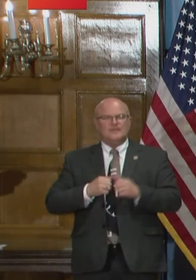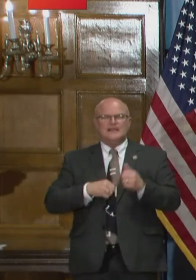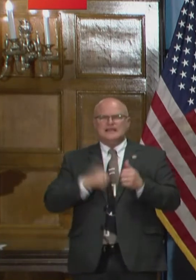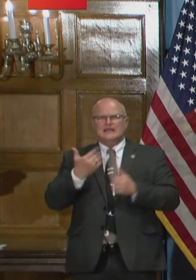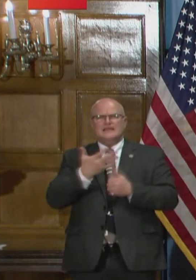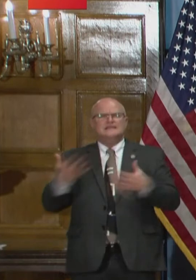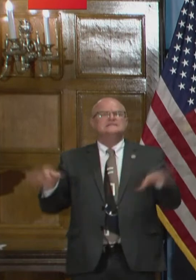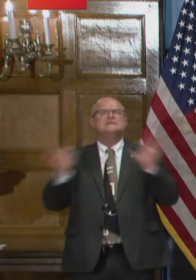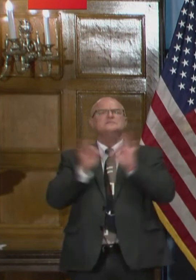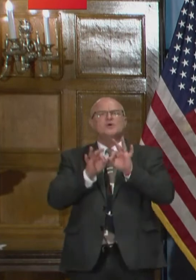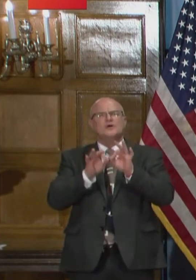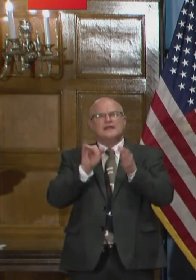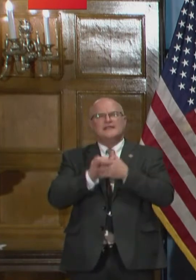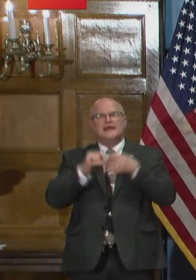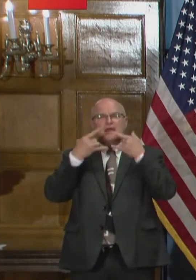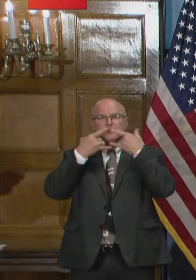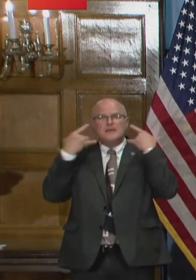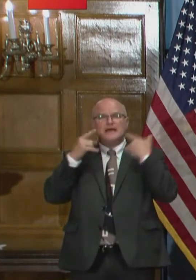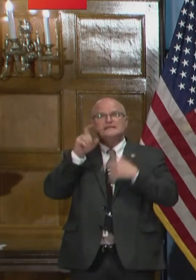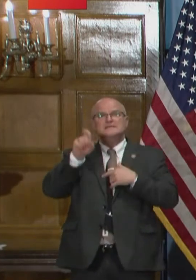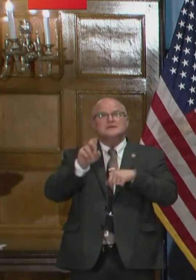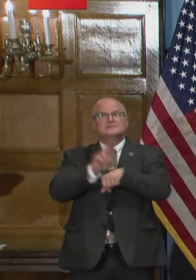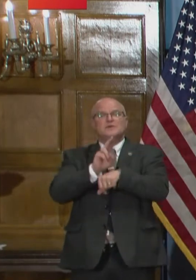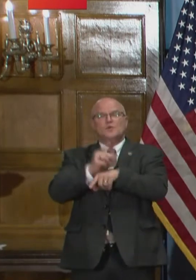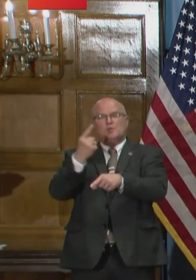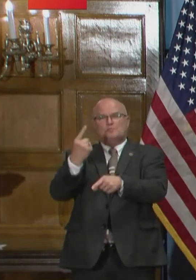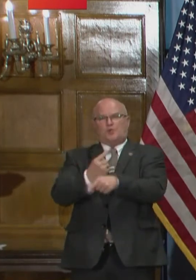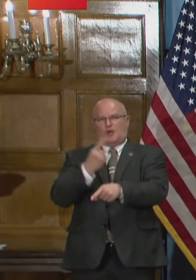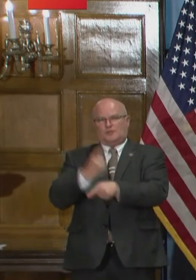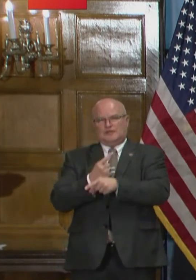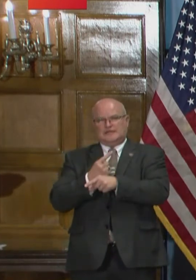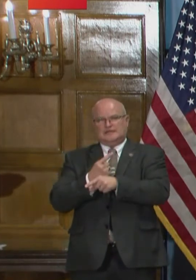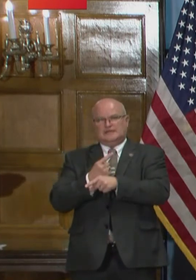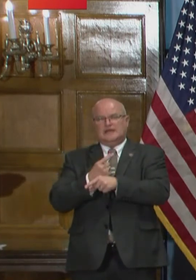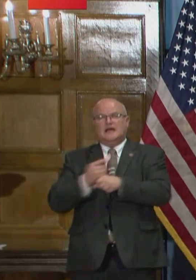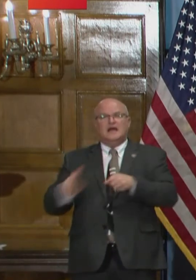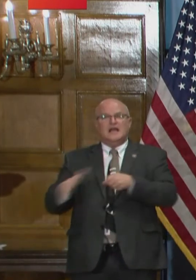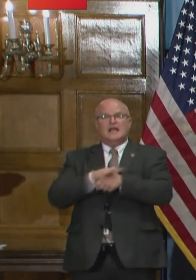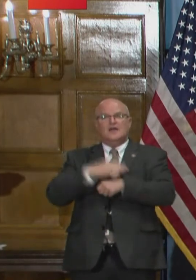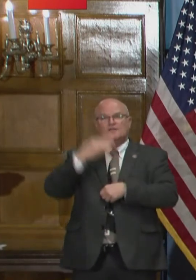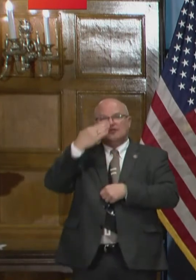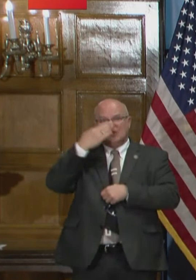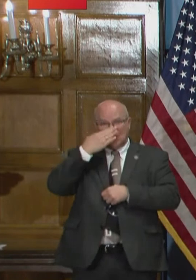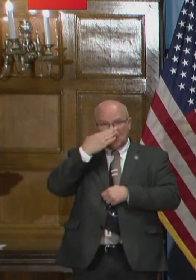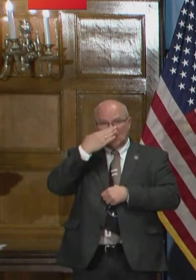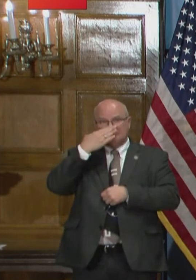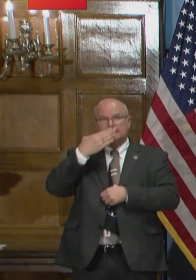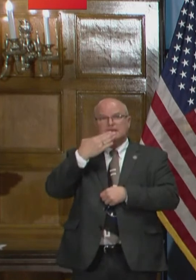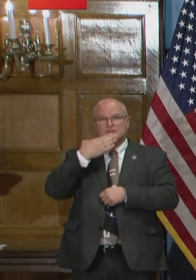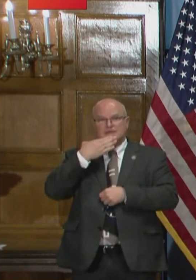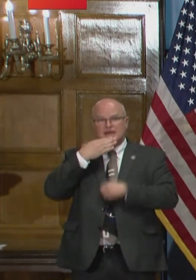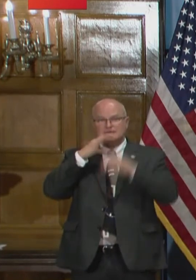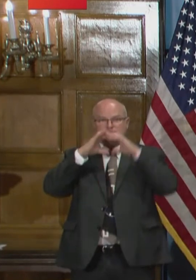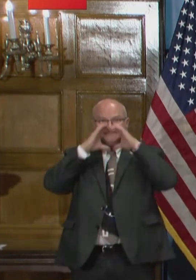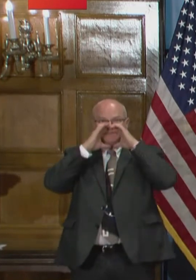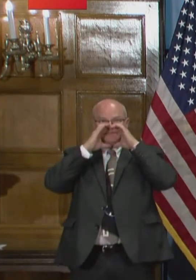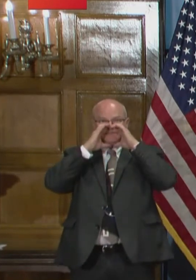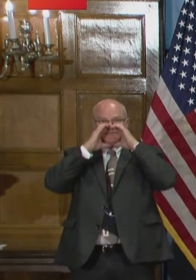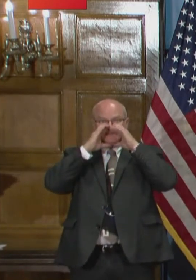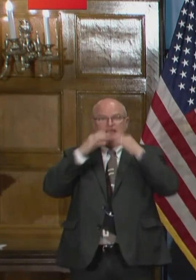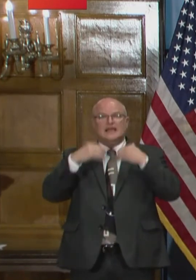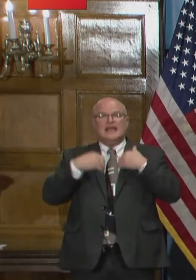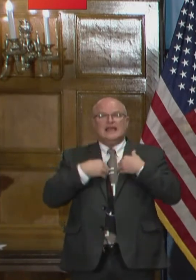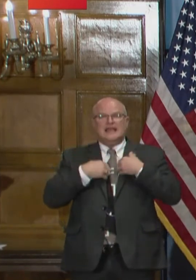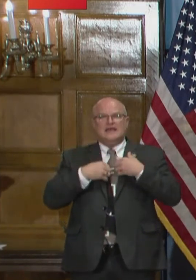thing that's important is that masks must be worn properly. They must completely cover the nose and the mouth and have a